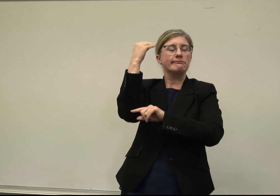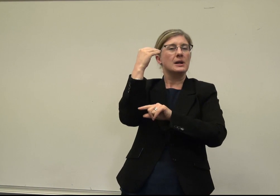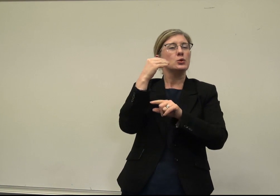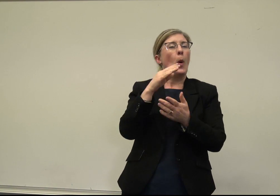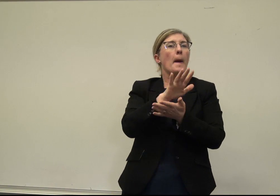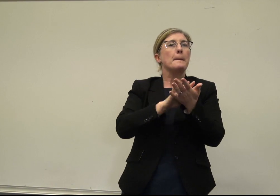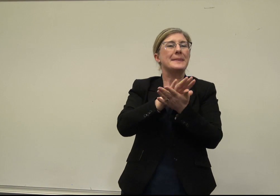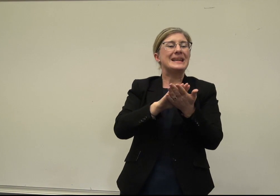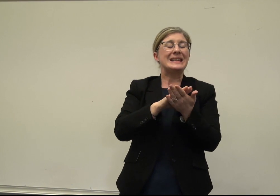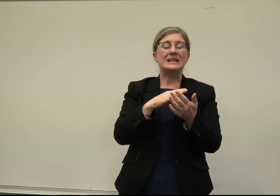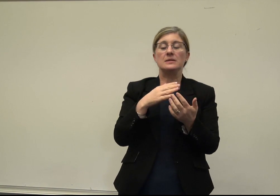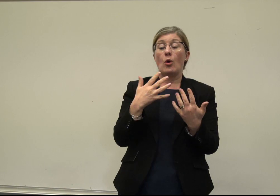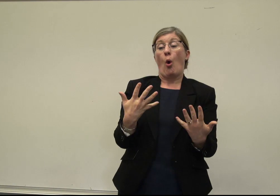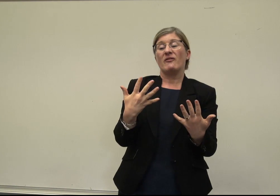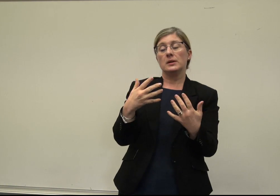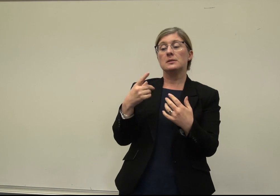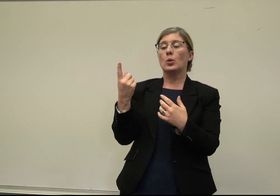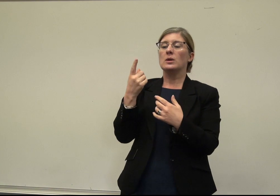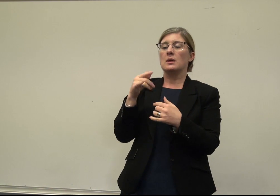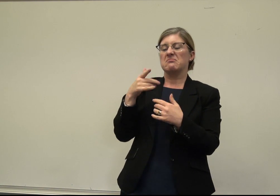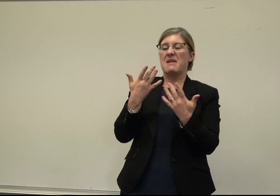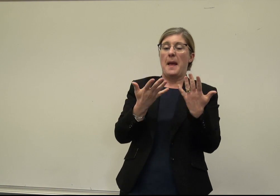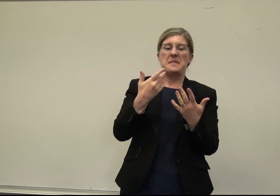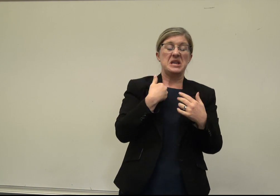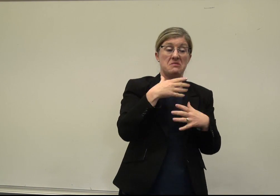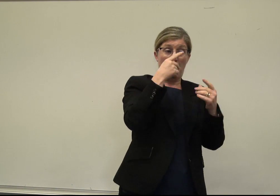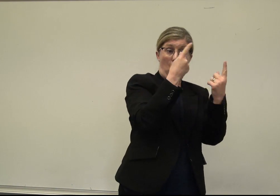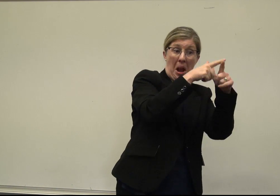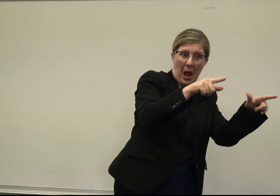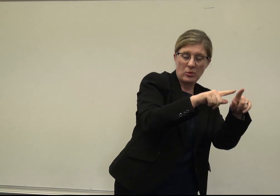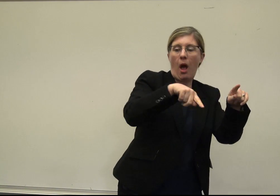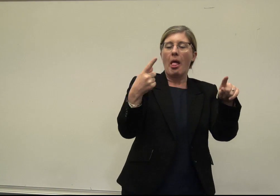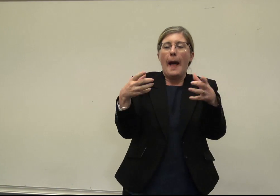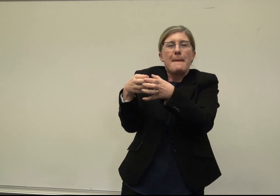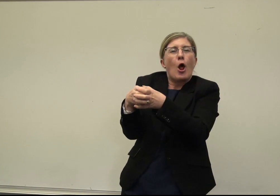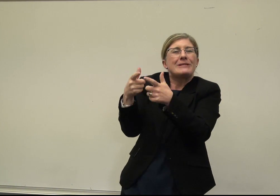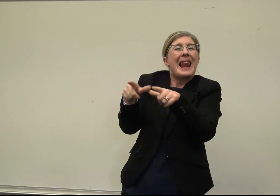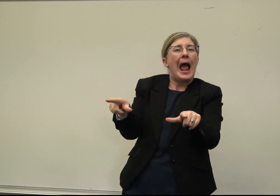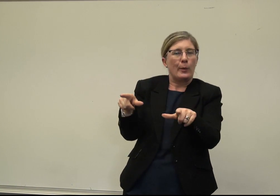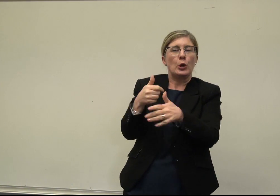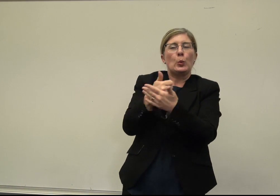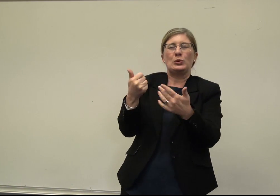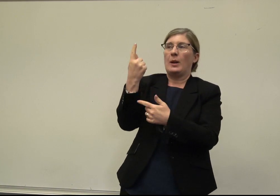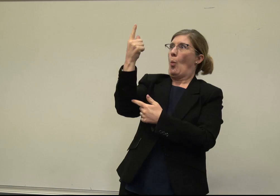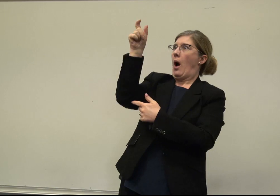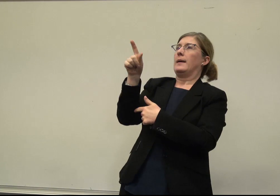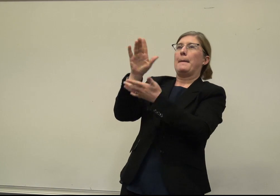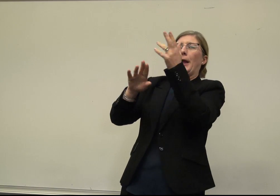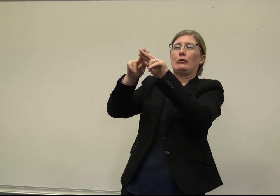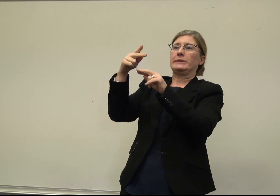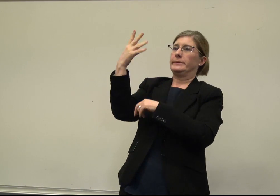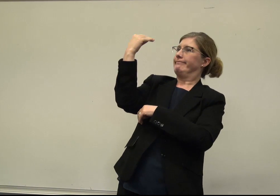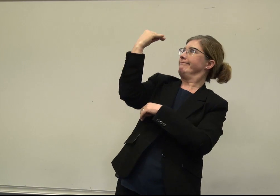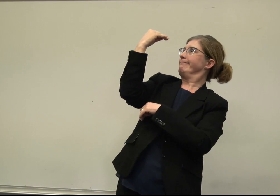the minority language is heard from one person, the parent who uses that language. We